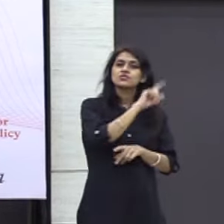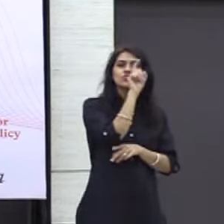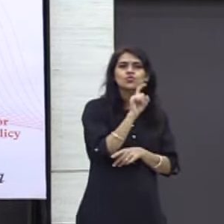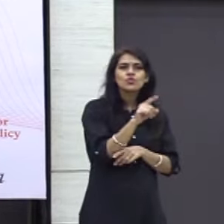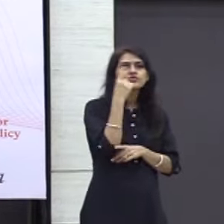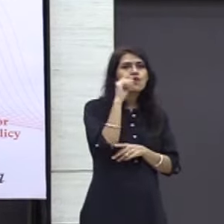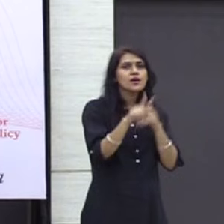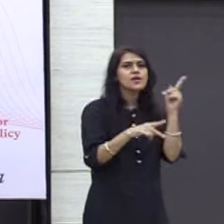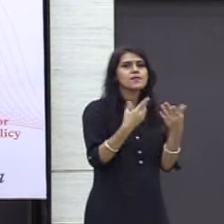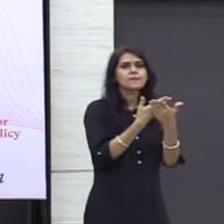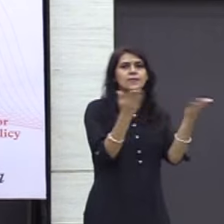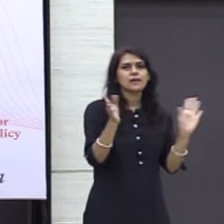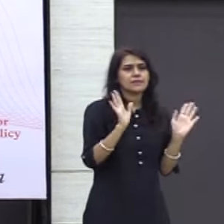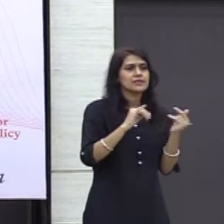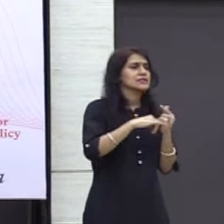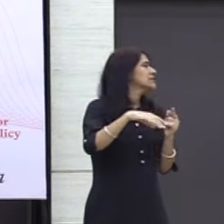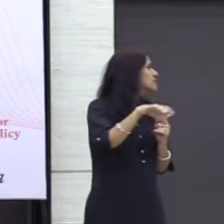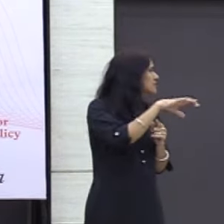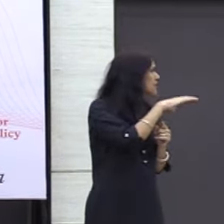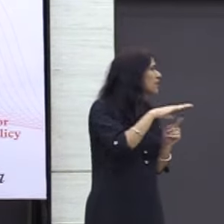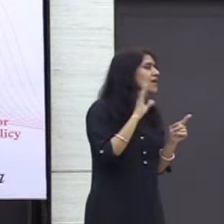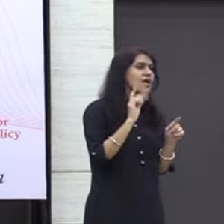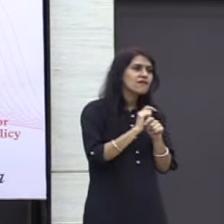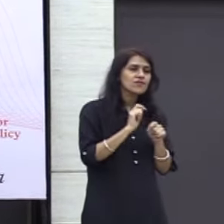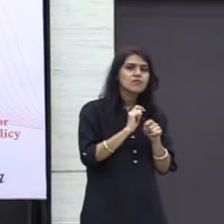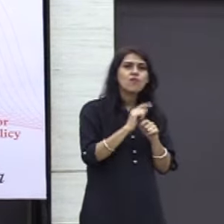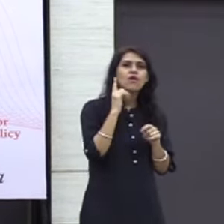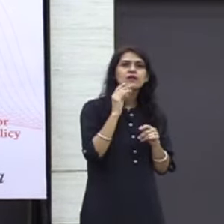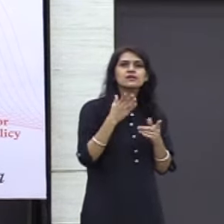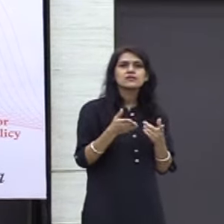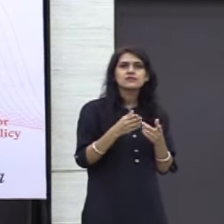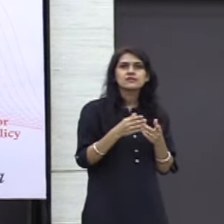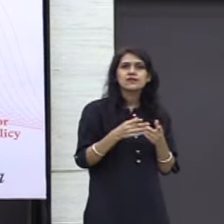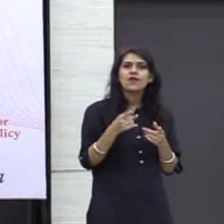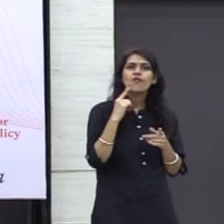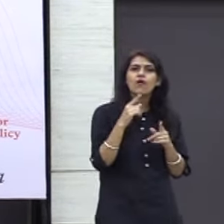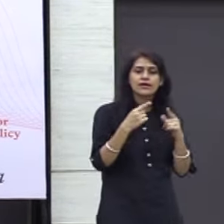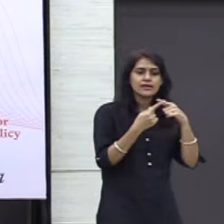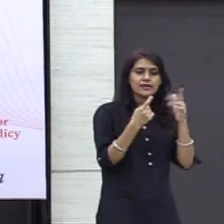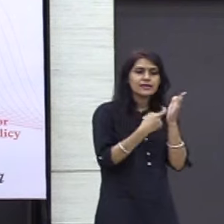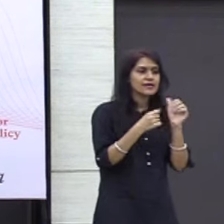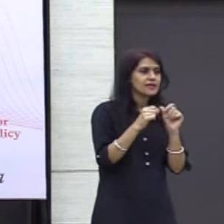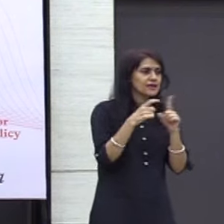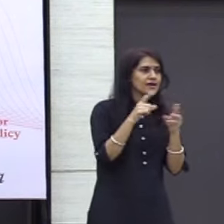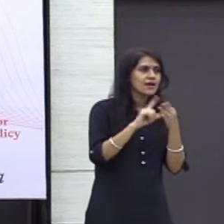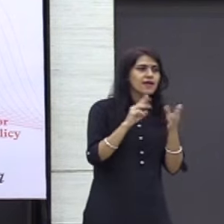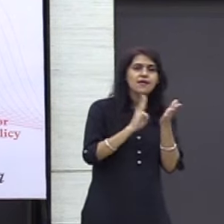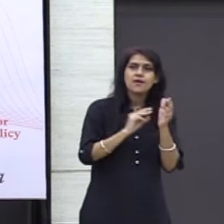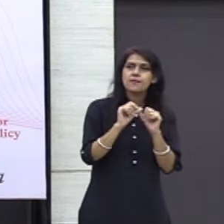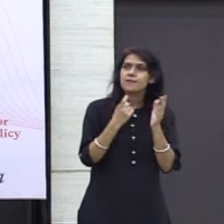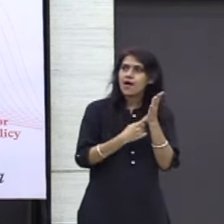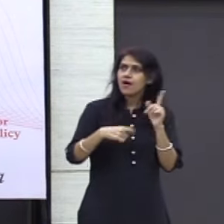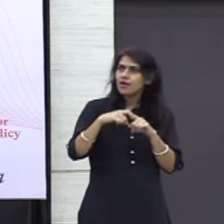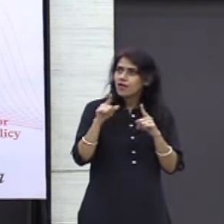the citizen vis-a-vis the state. The state has always been oppressive towards citizens, which is kind of the trademark of a colonial state, and as you said, we